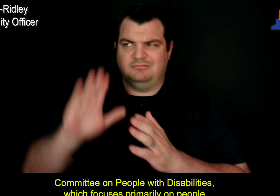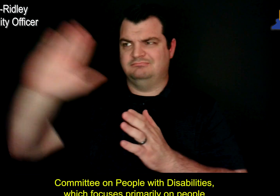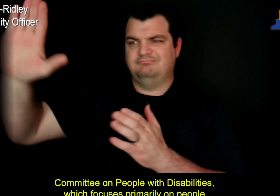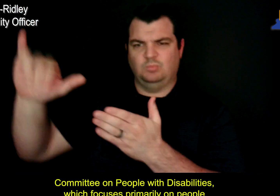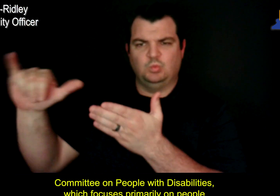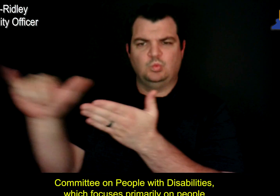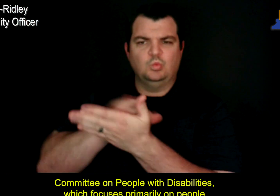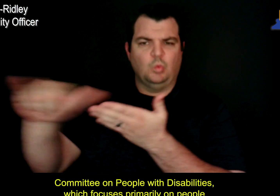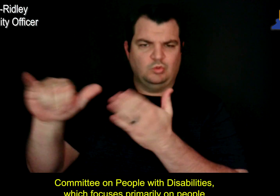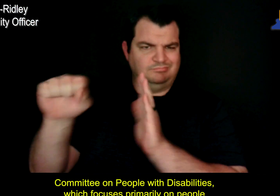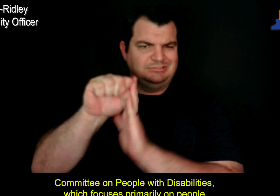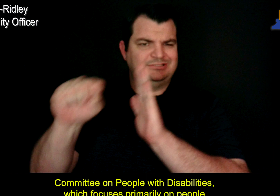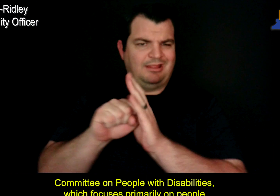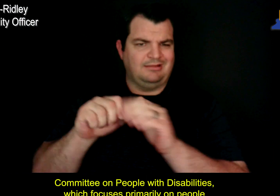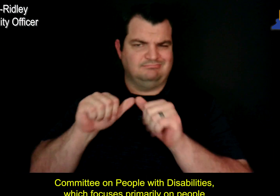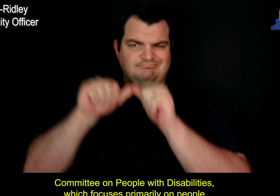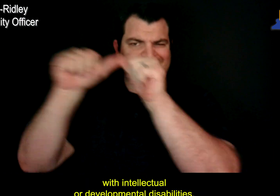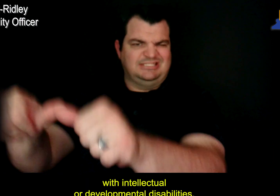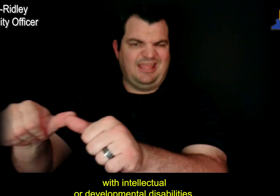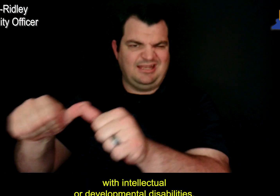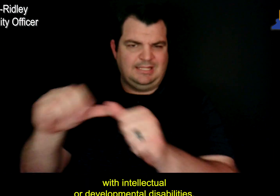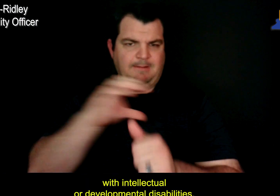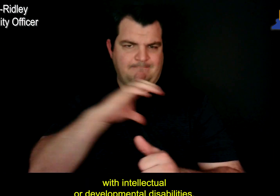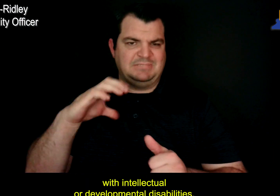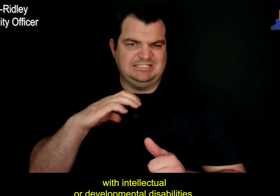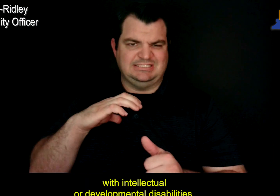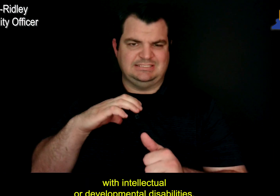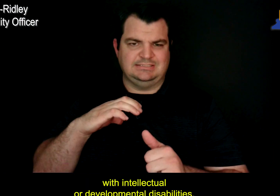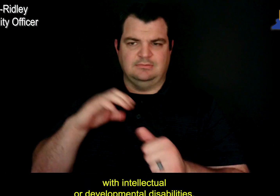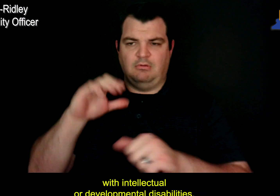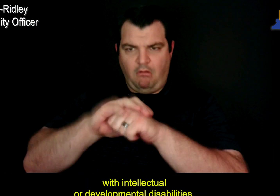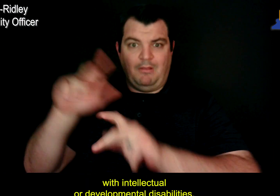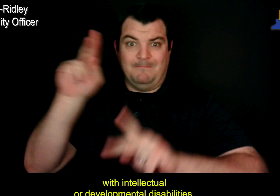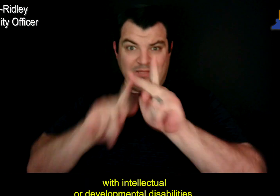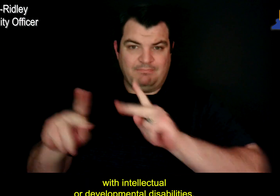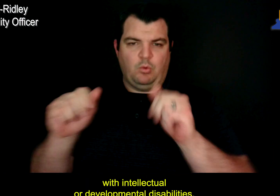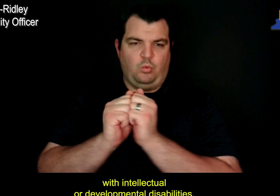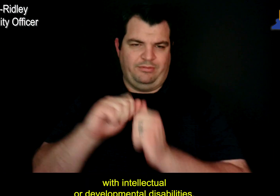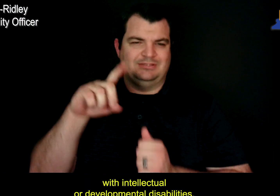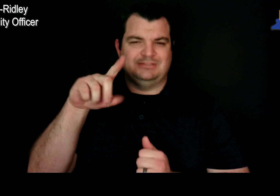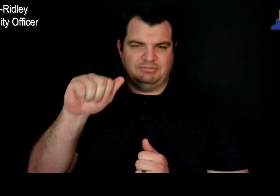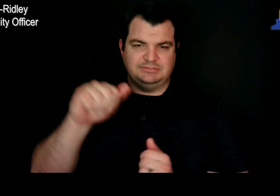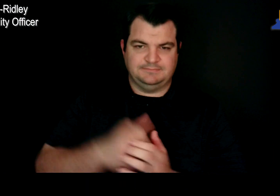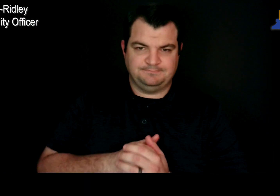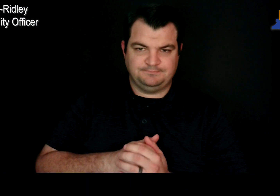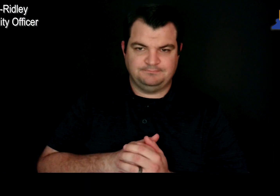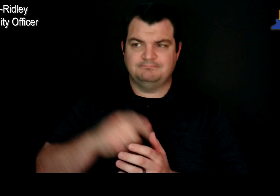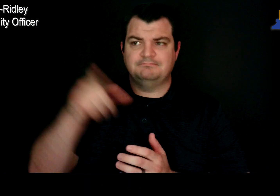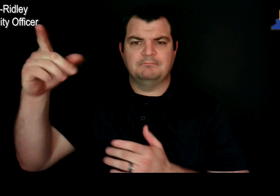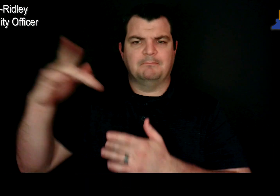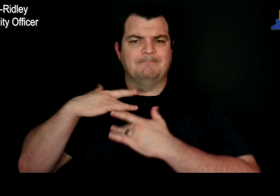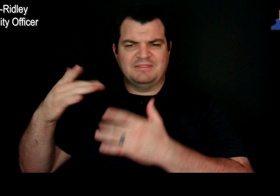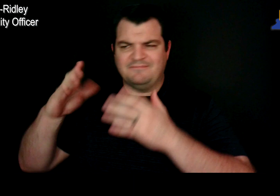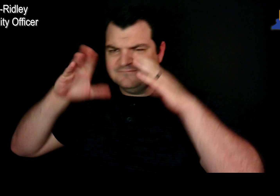Disabilities, which focuses primarily on people with intellectual and developmental disabilities.